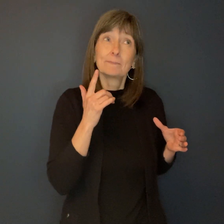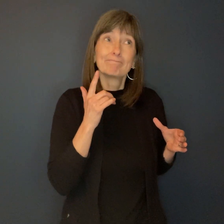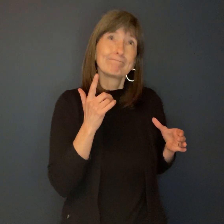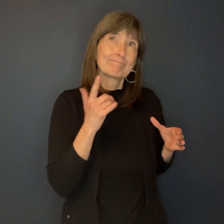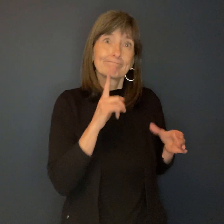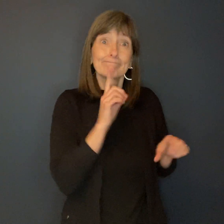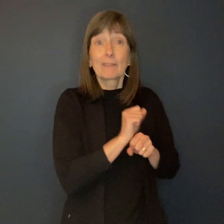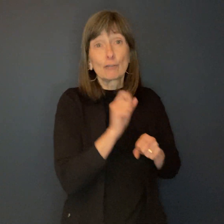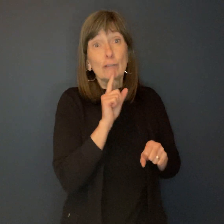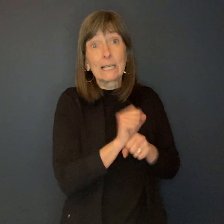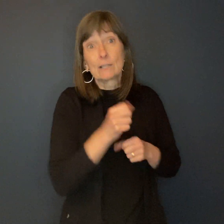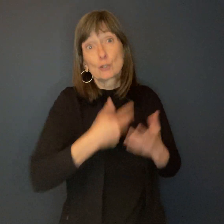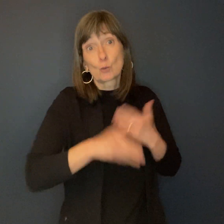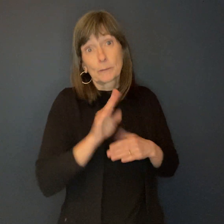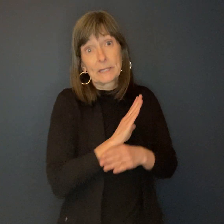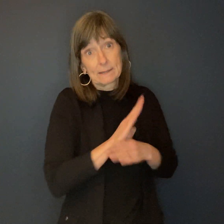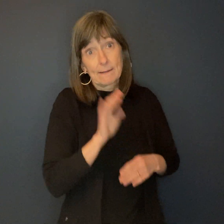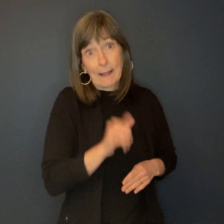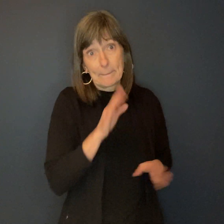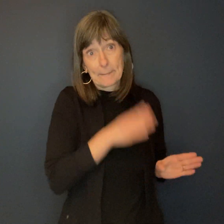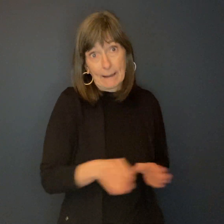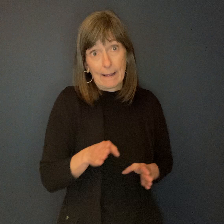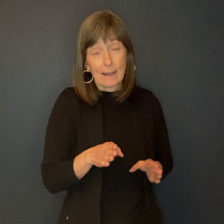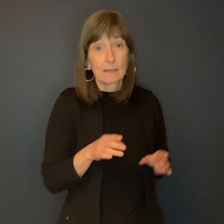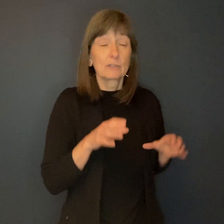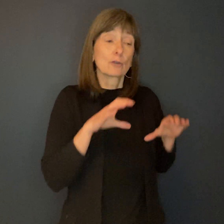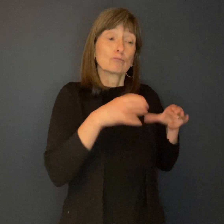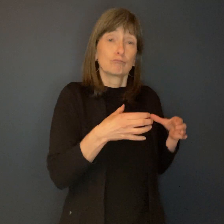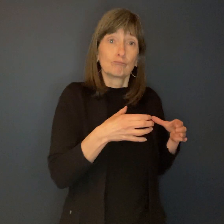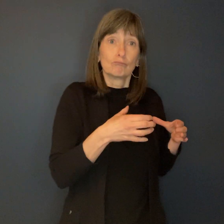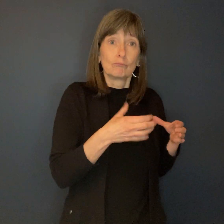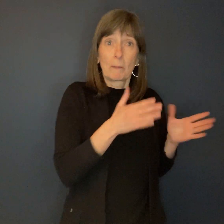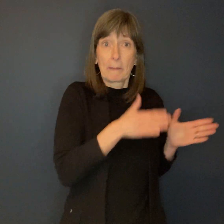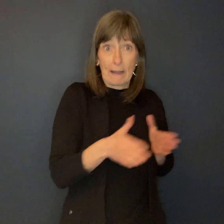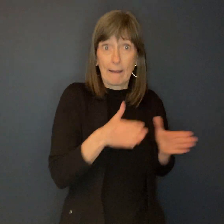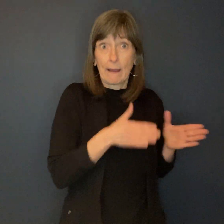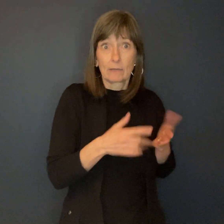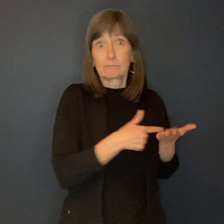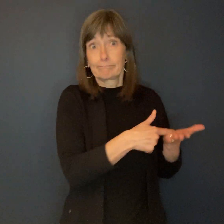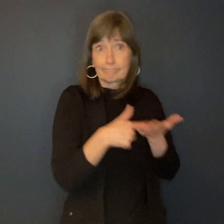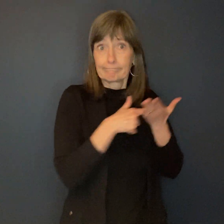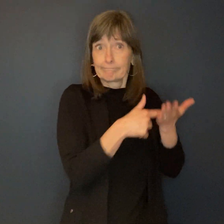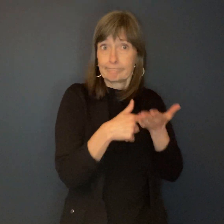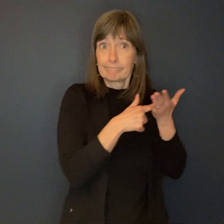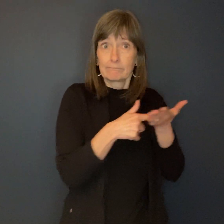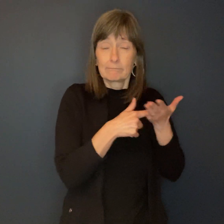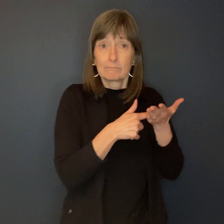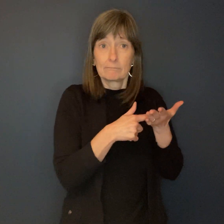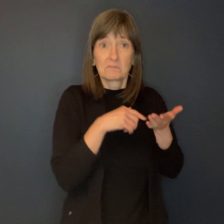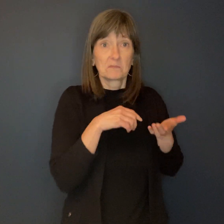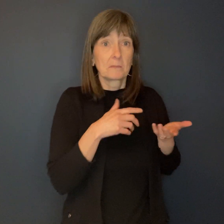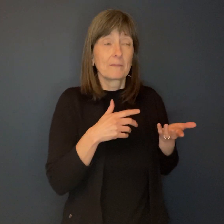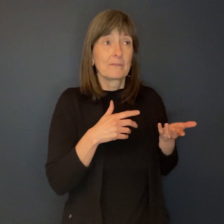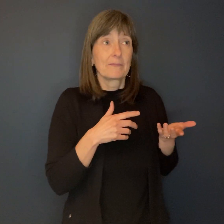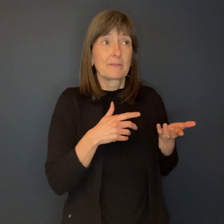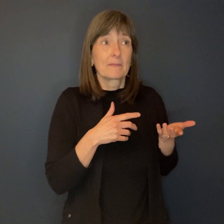enterprise in several different areas. And it just simply because it didn't have